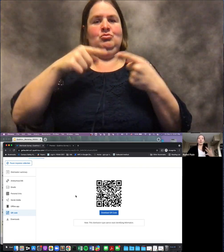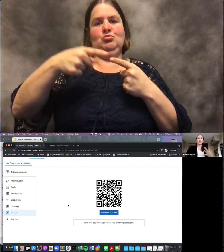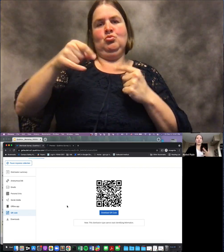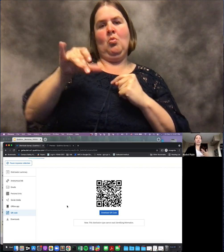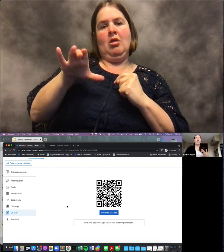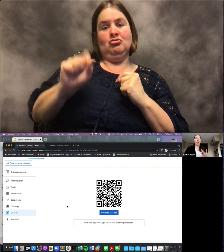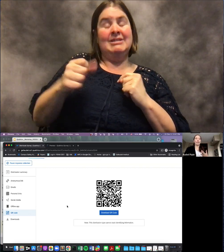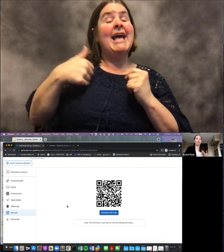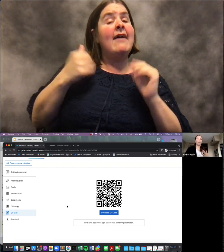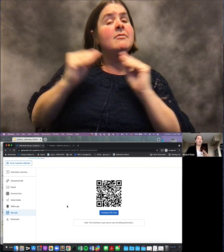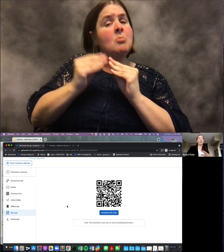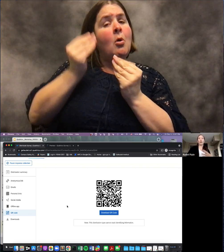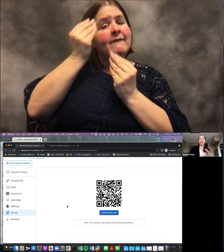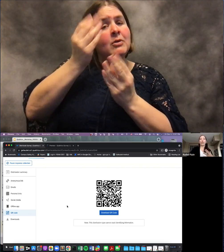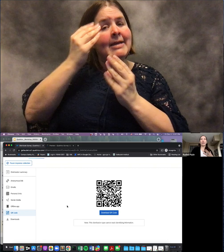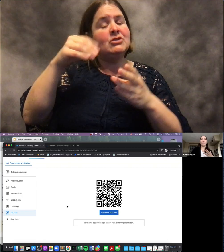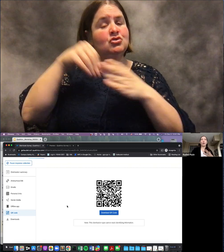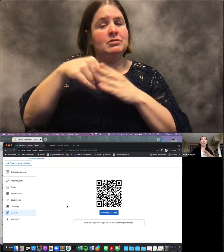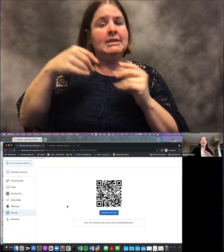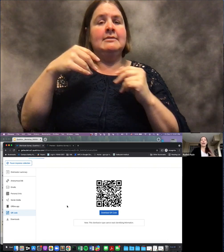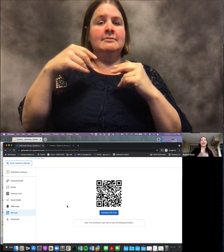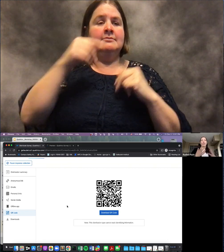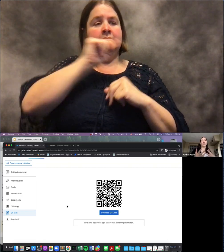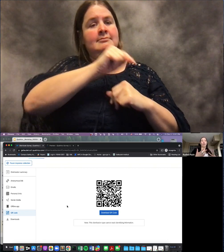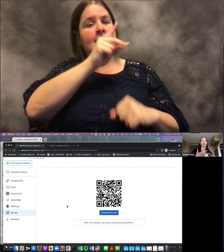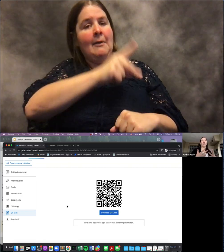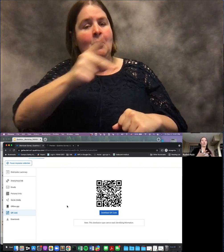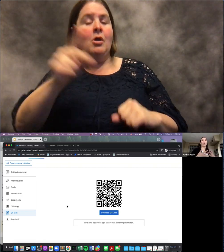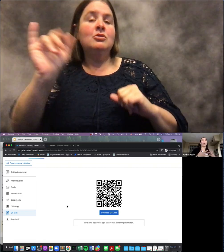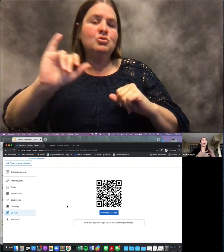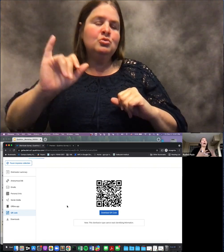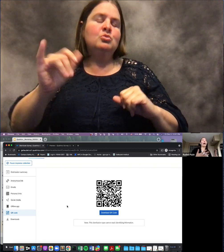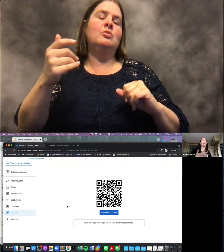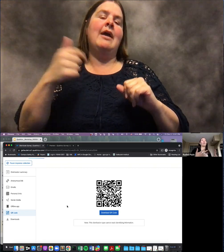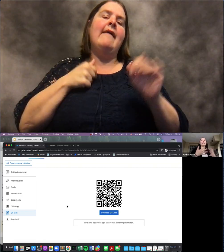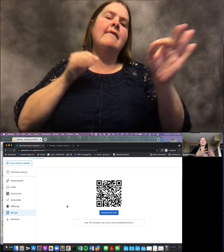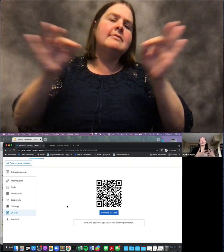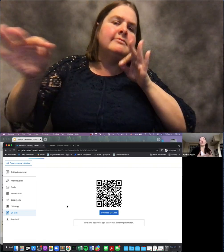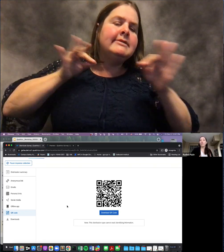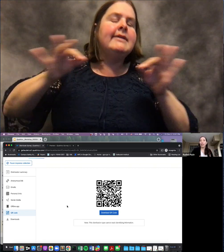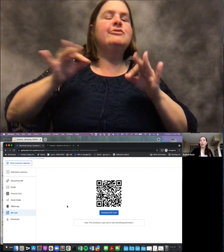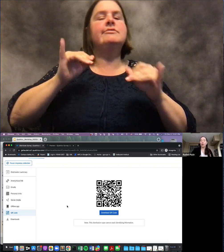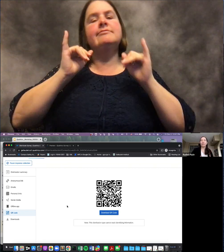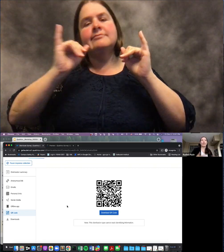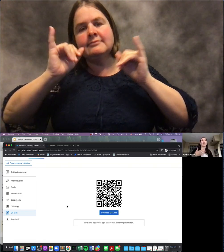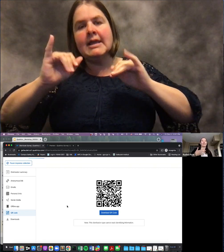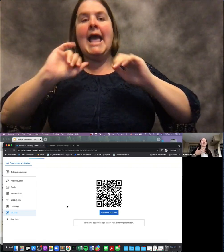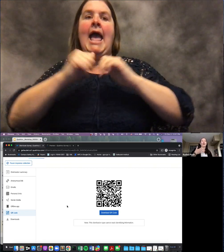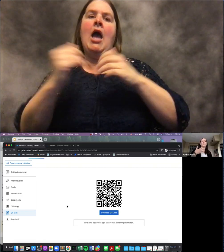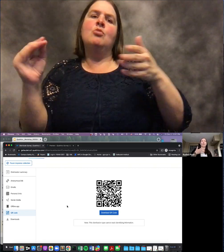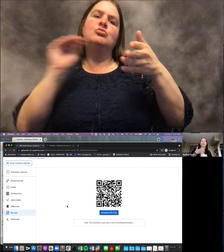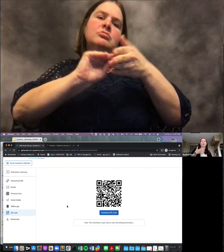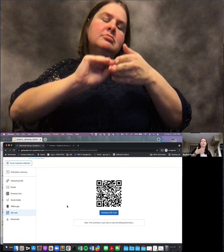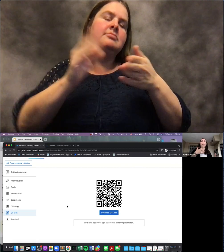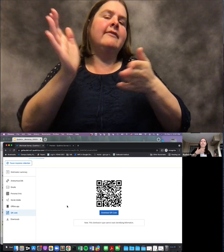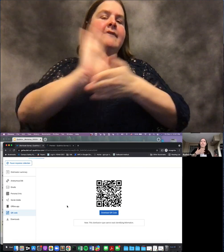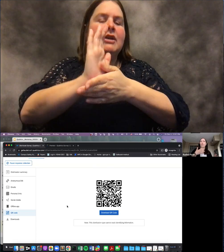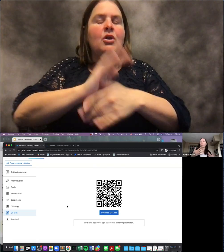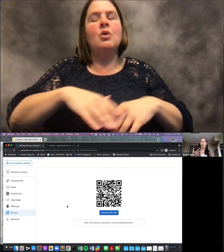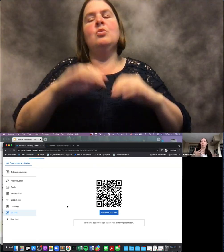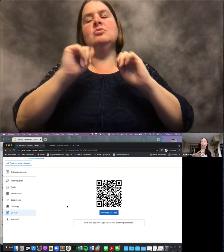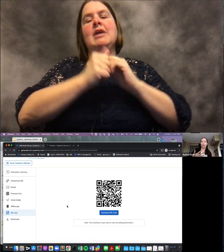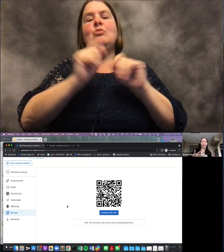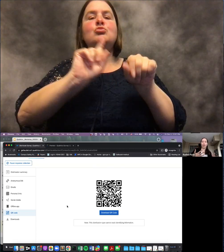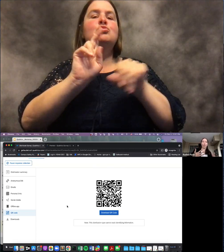that's included in the slides. So for example, an instruction for how to insert videos and how to use various